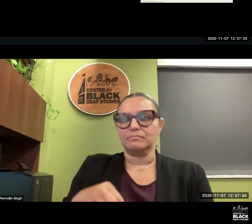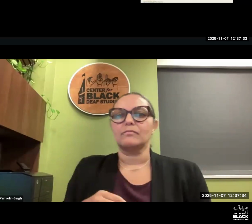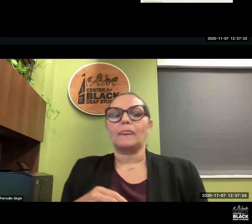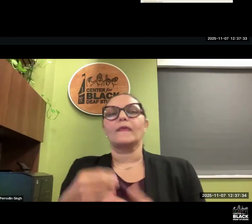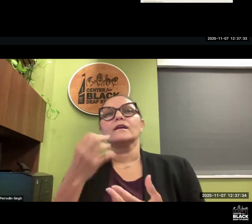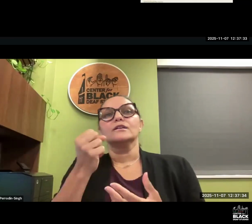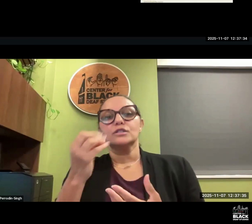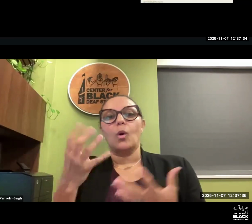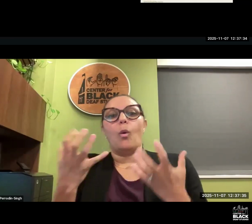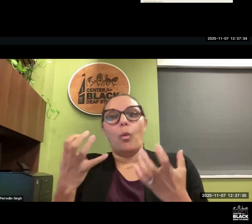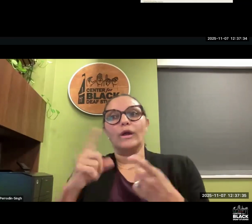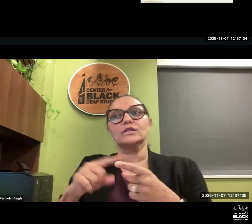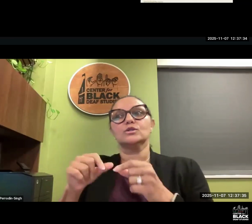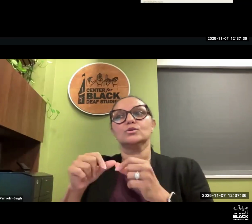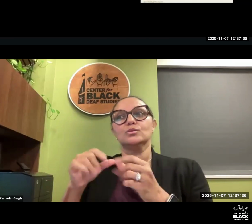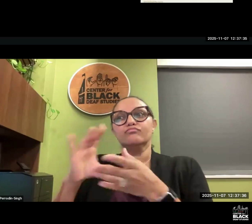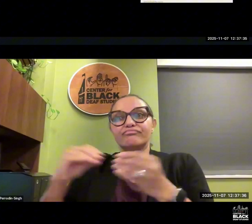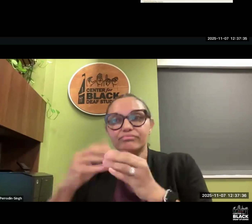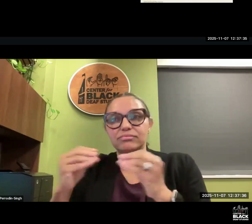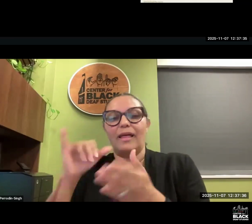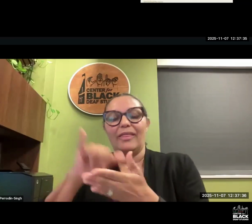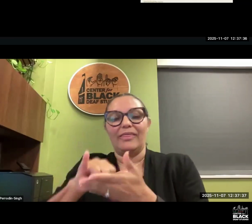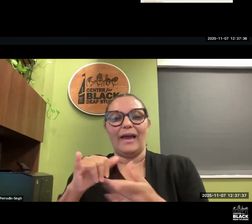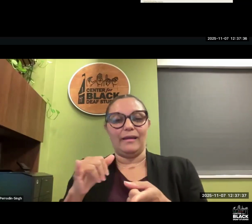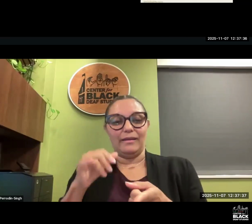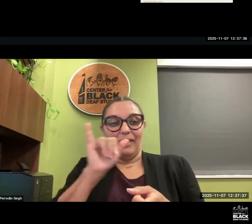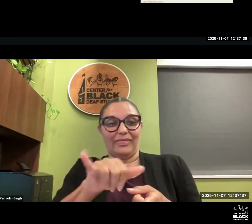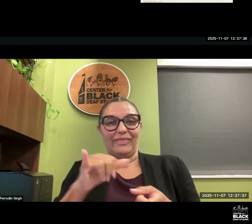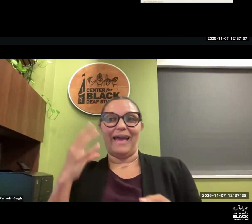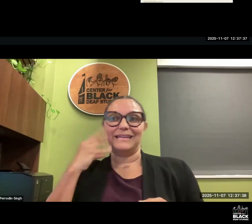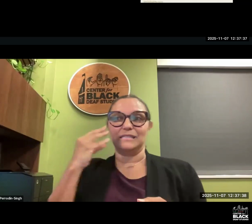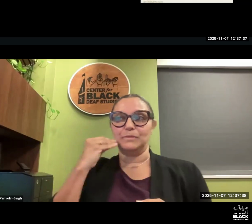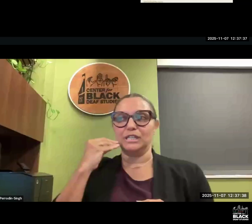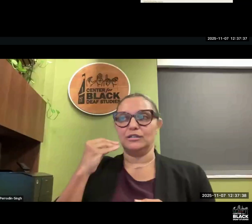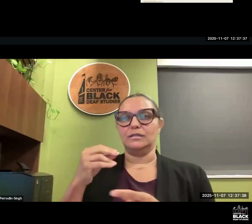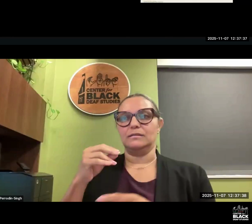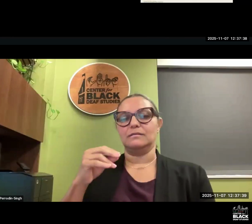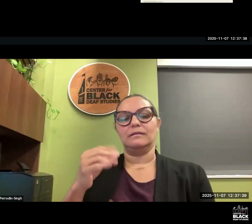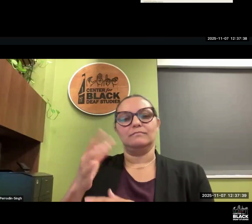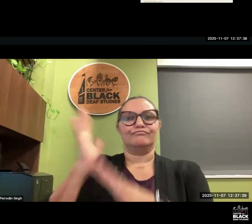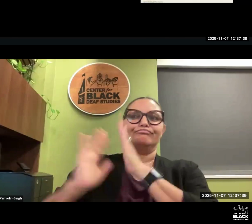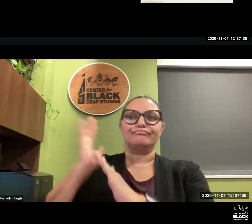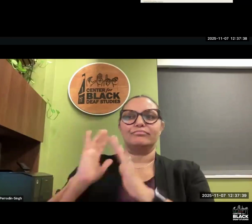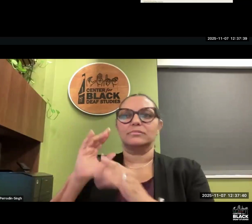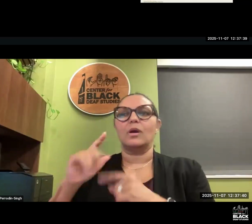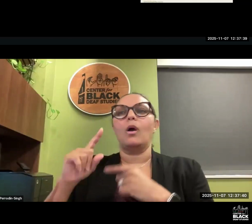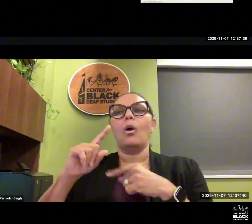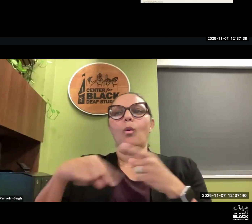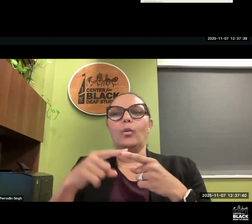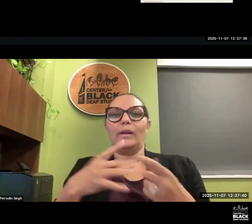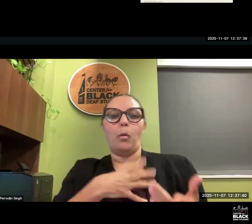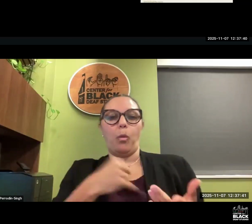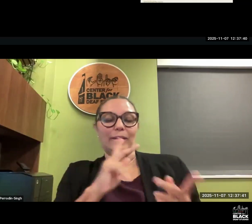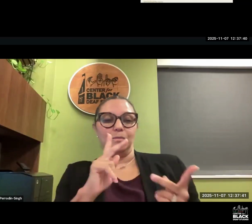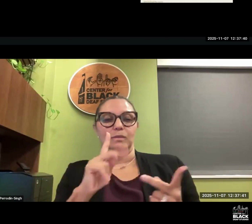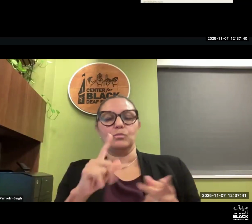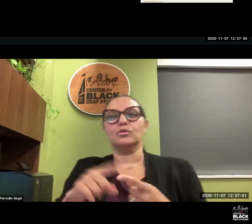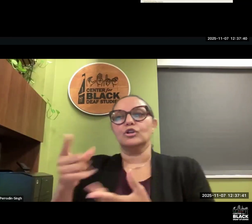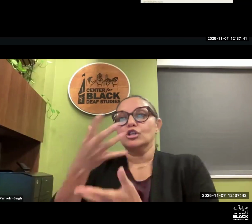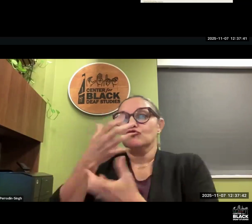feel that like an outsider, that outsider within, as common states in 2022. And